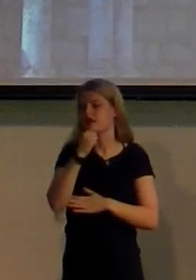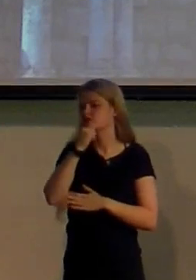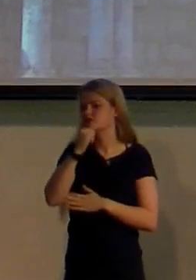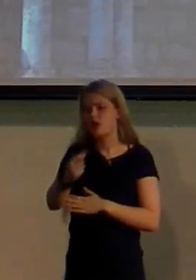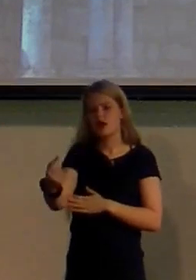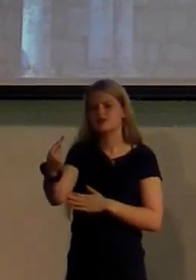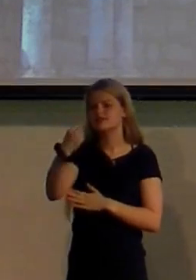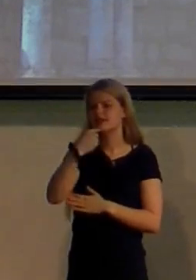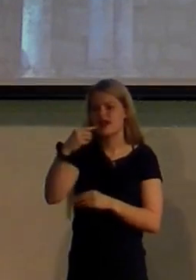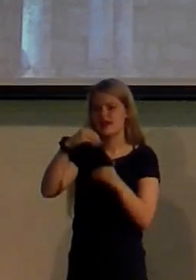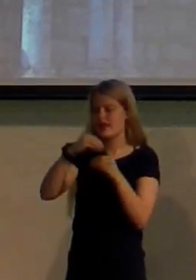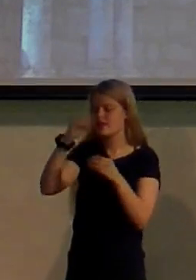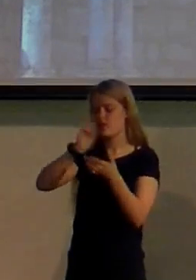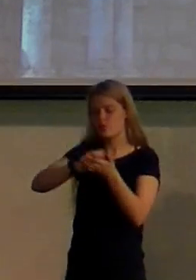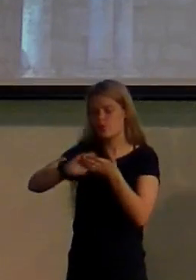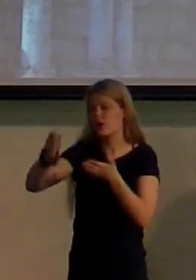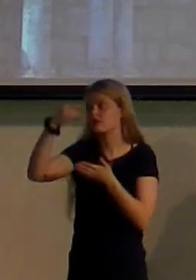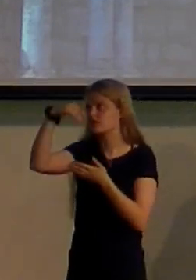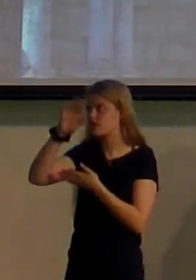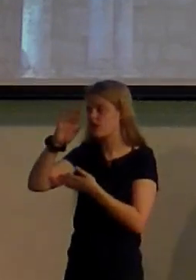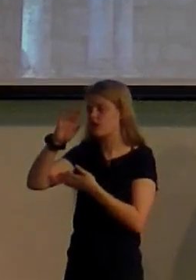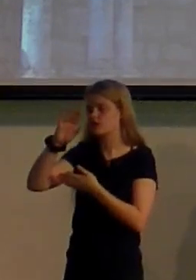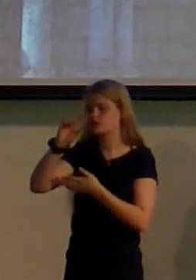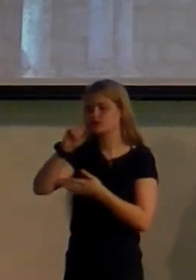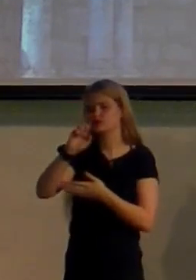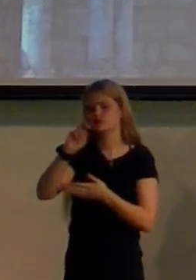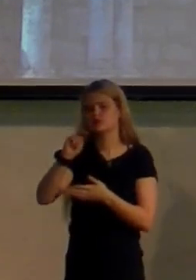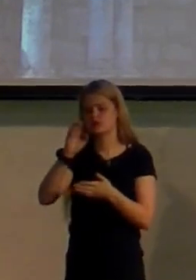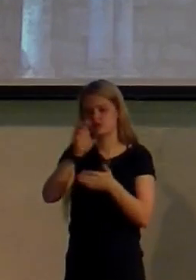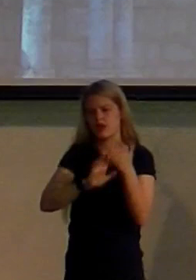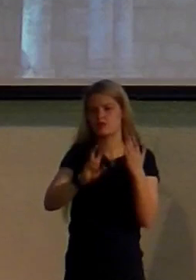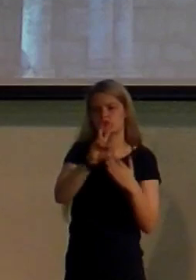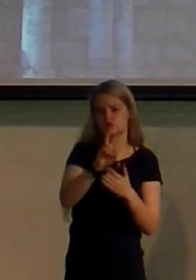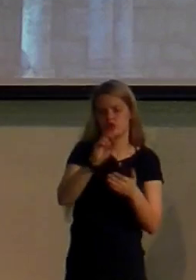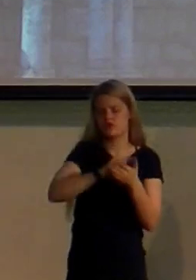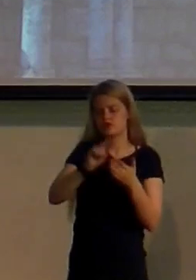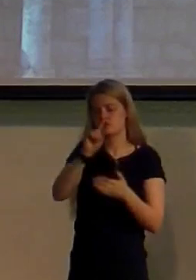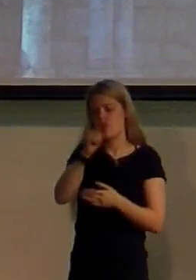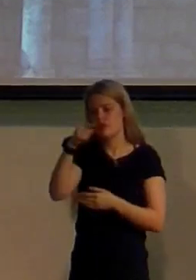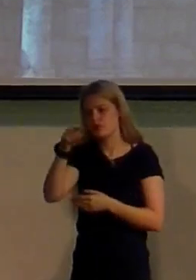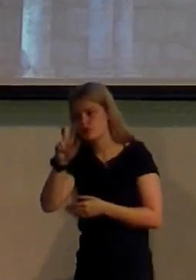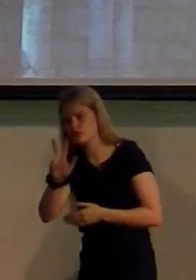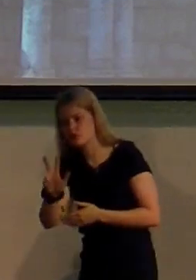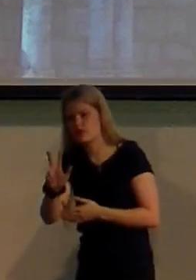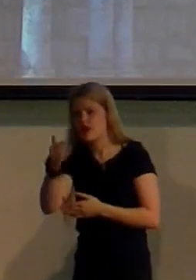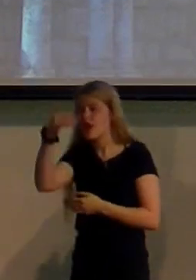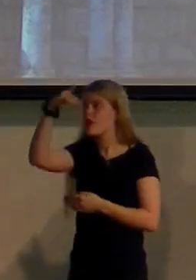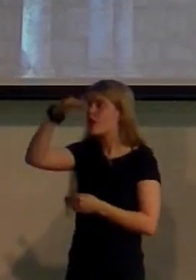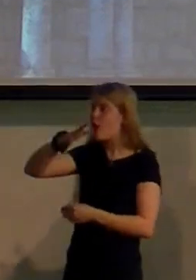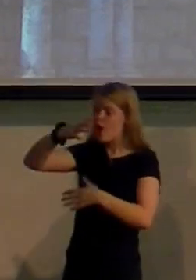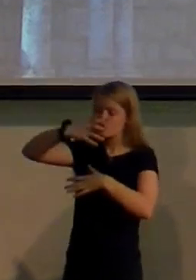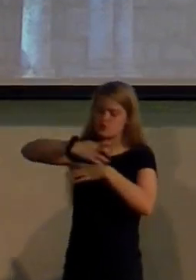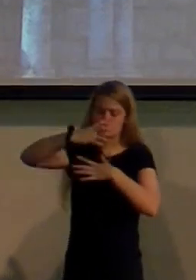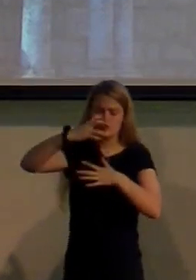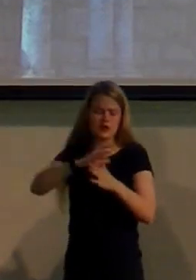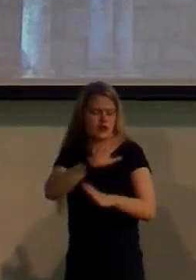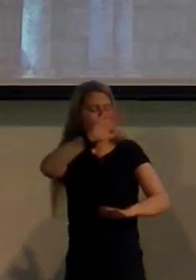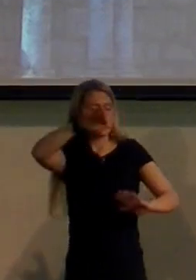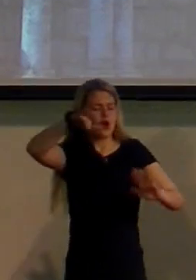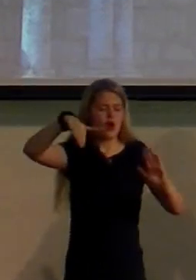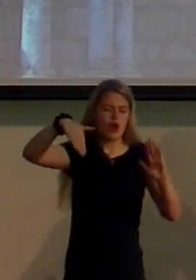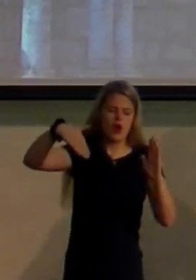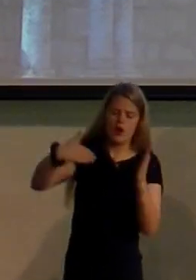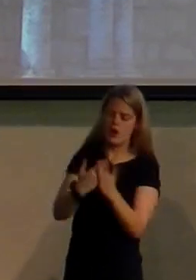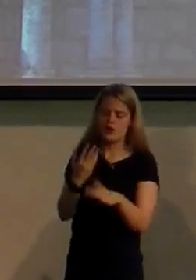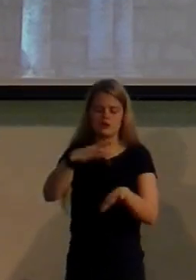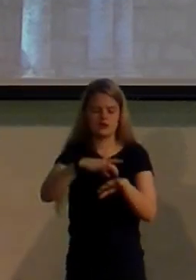God. Back in Genesis chapter 2, verses 1 through 3, we read about God creating the whole earth. And